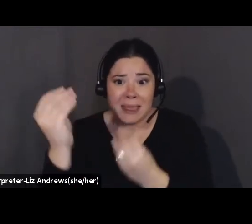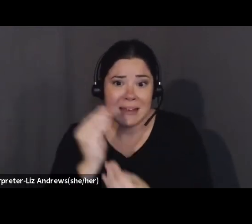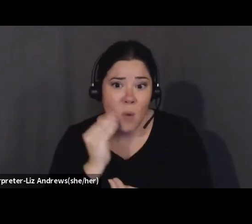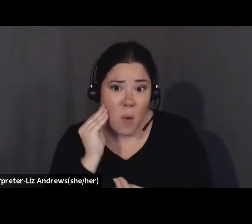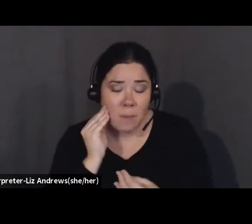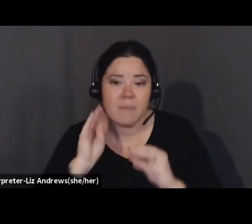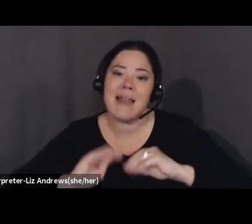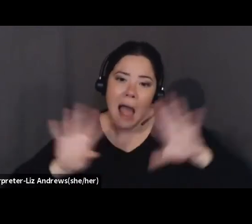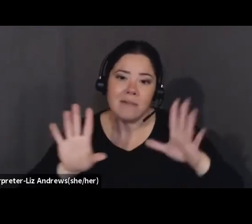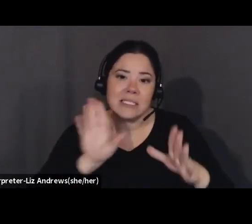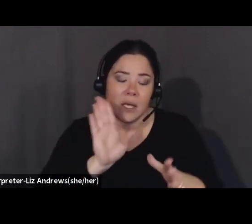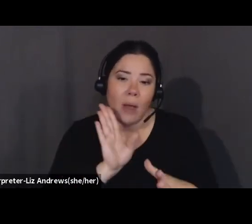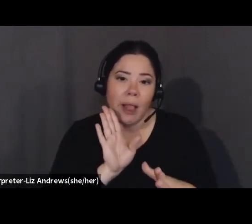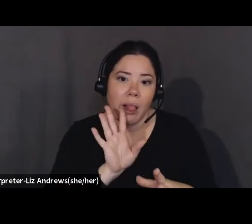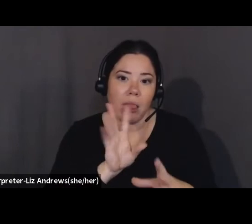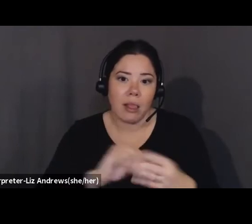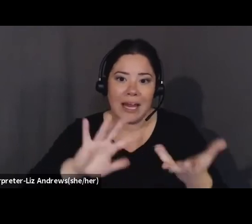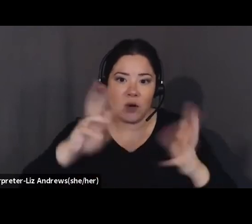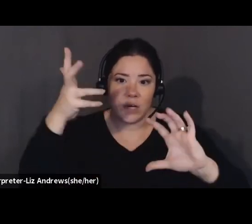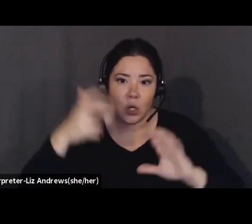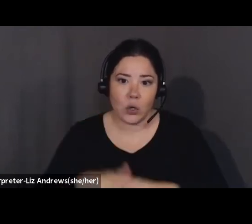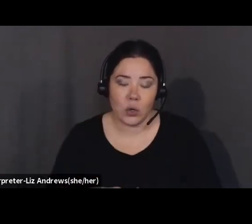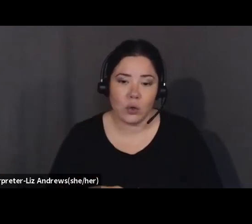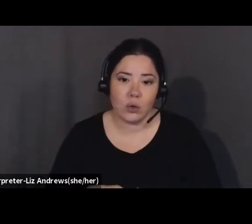obviously interferes. Next slide, please.